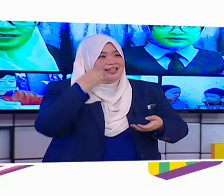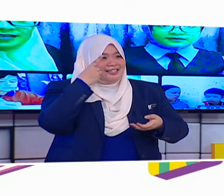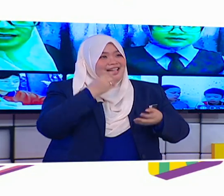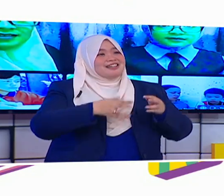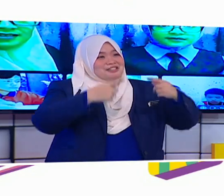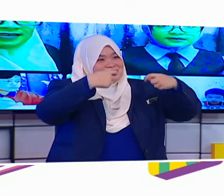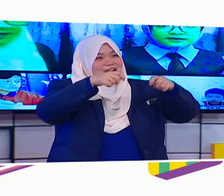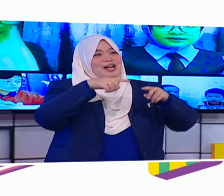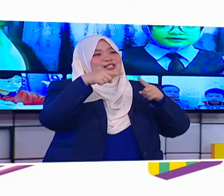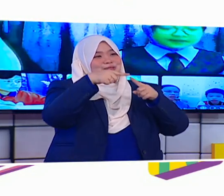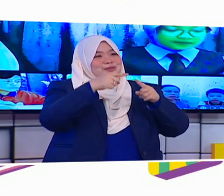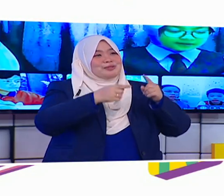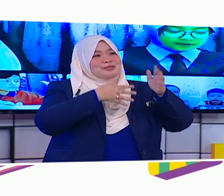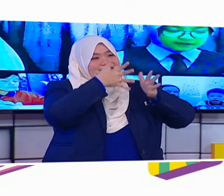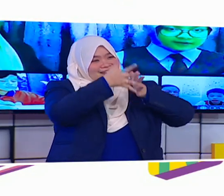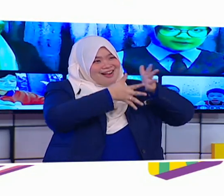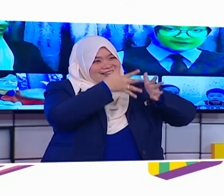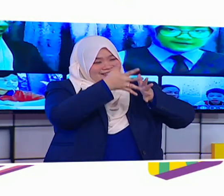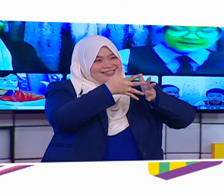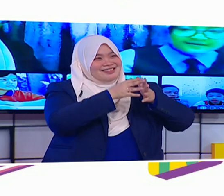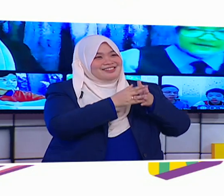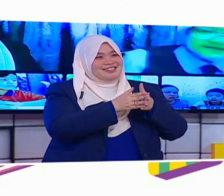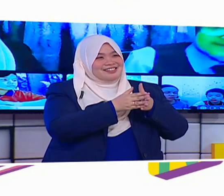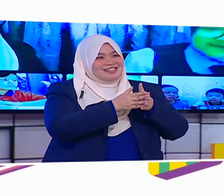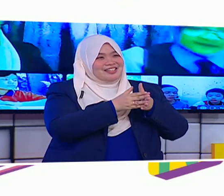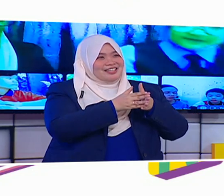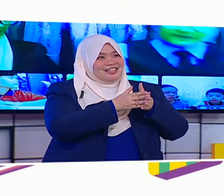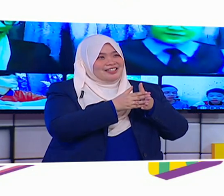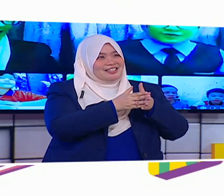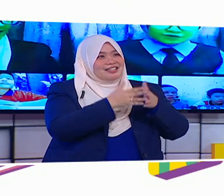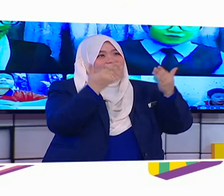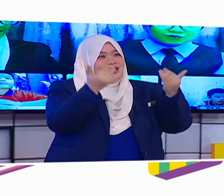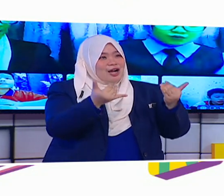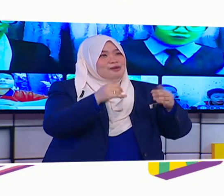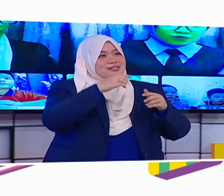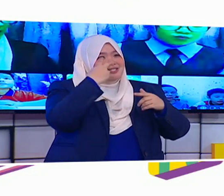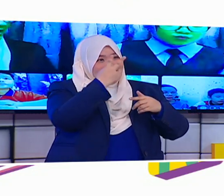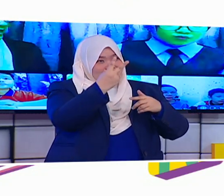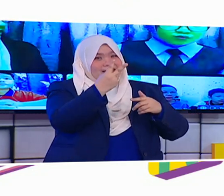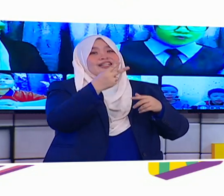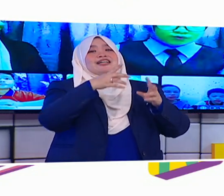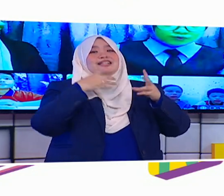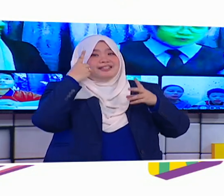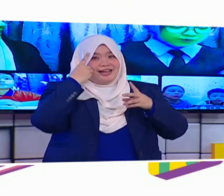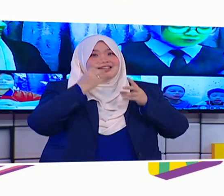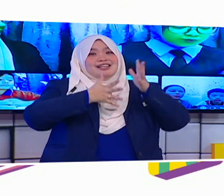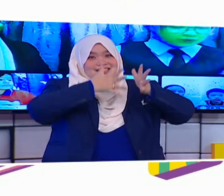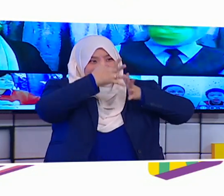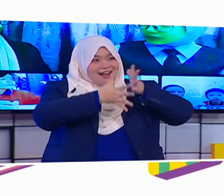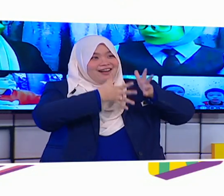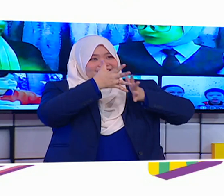Okay. Try to sign. Okay. Now see